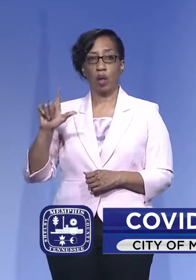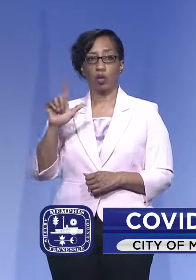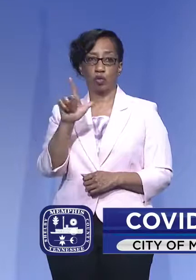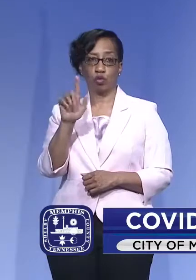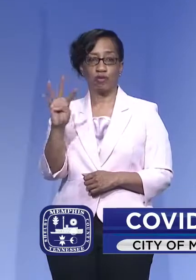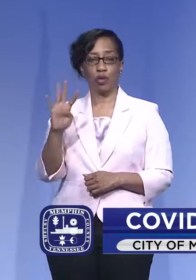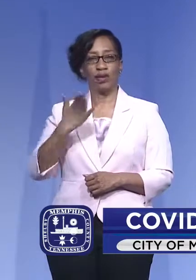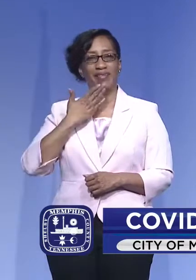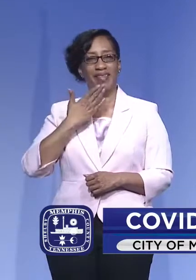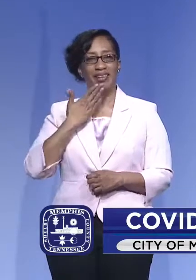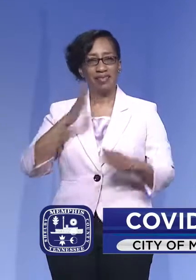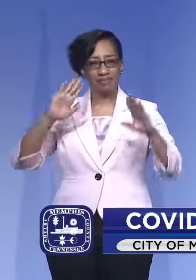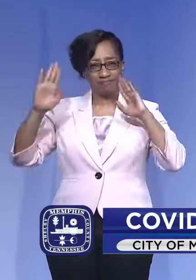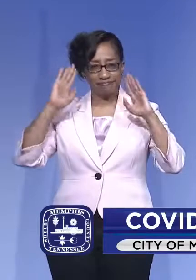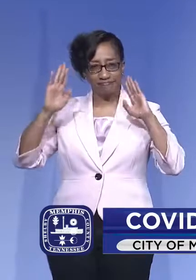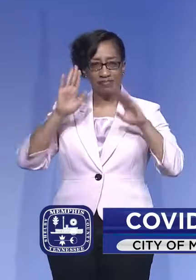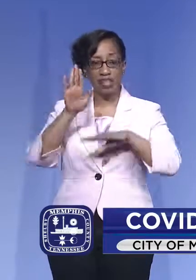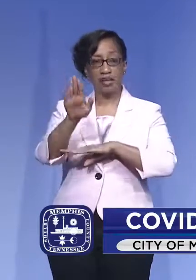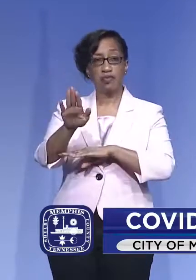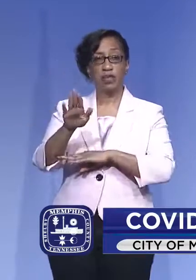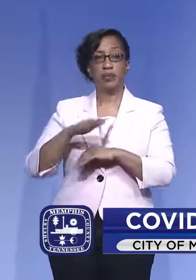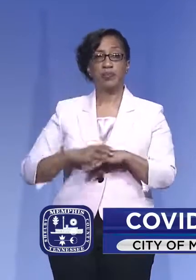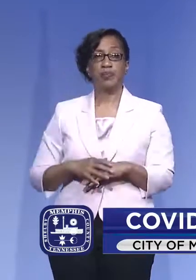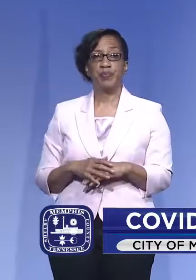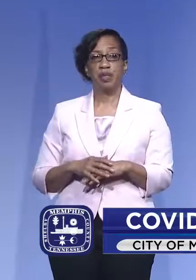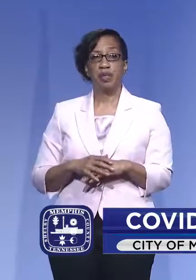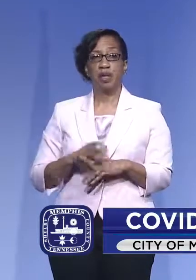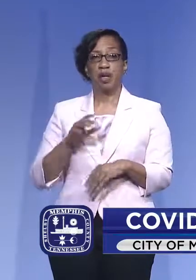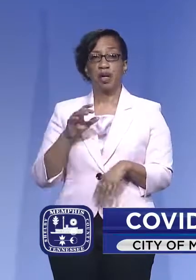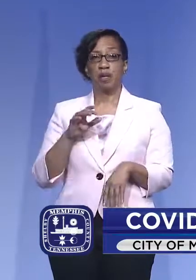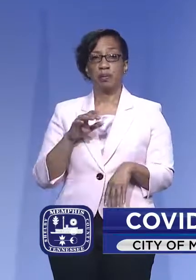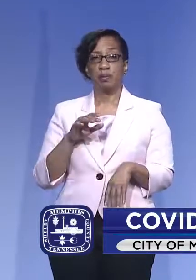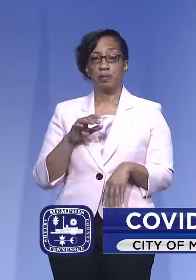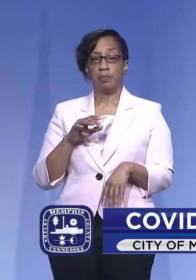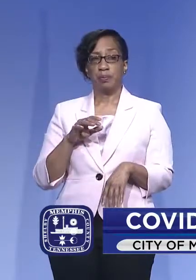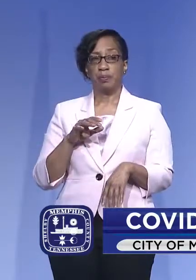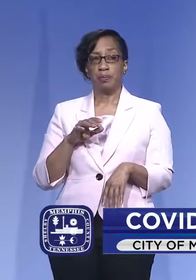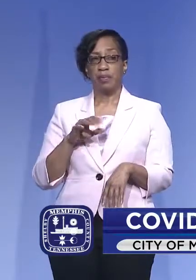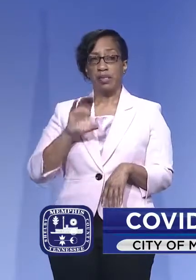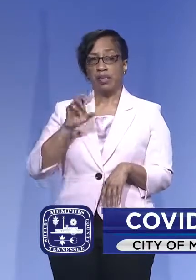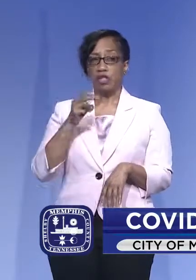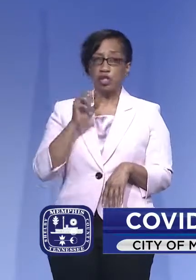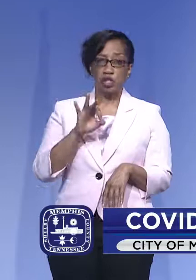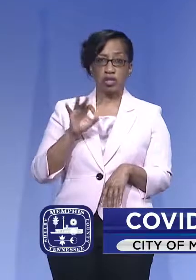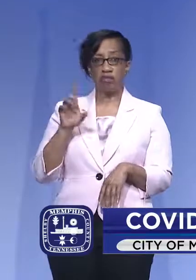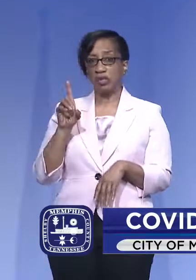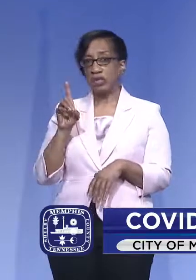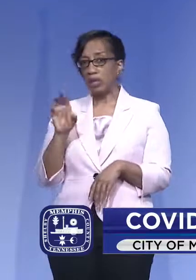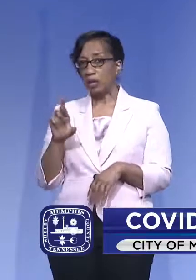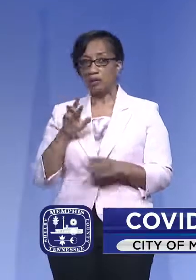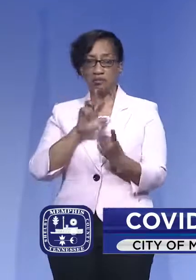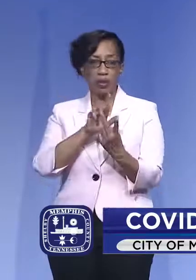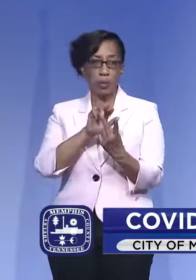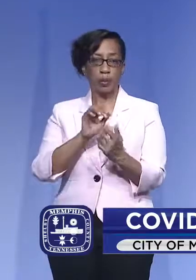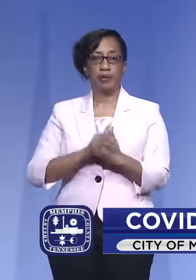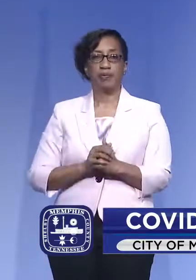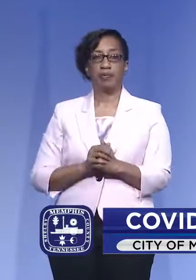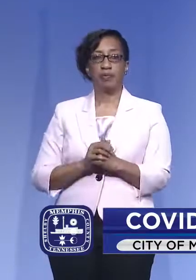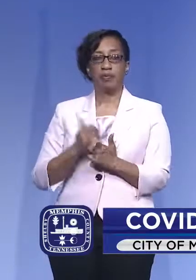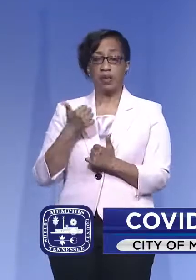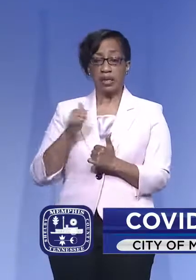Thanks. Good afternoon, everyone. I guess this question could be for Dr. Sweat or Chief McGowen. Any updates on the